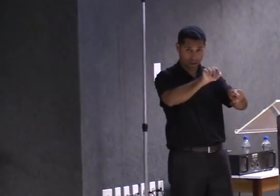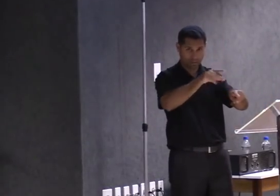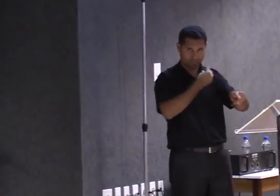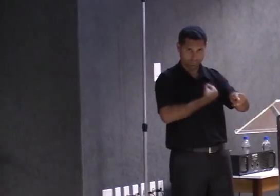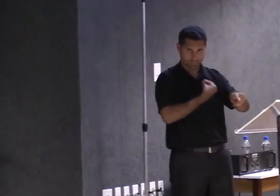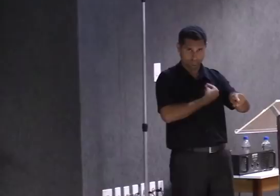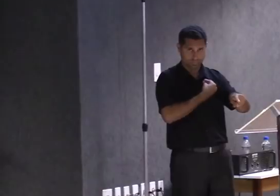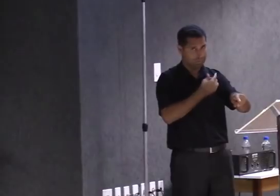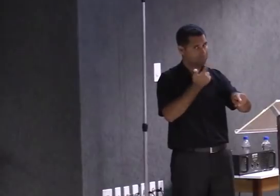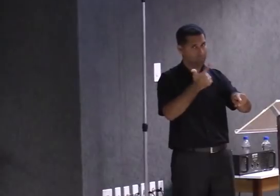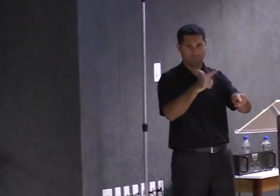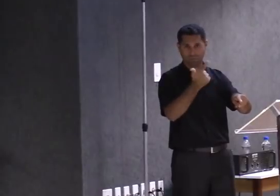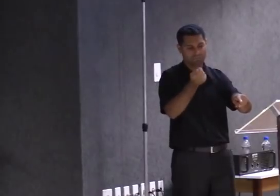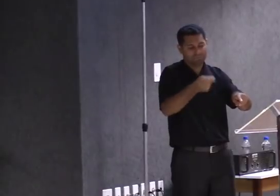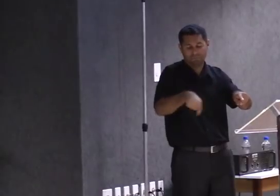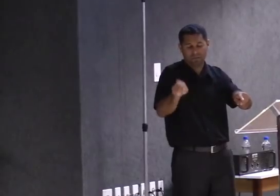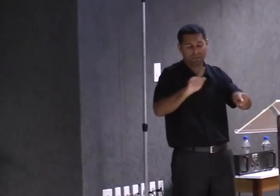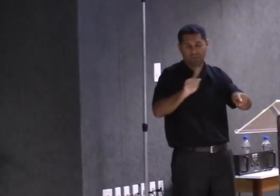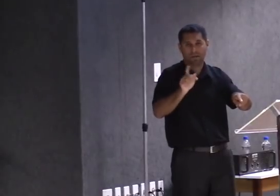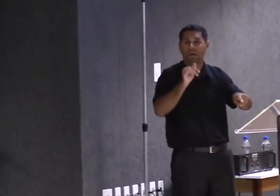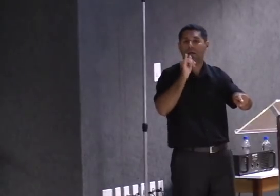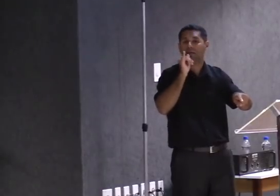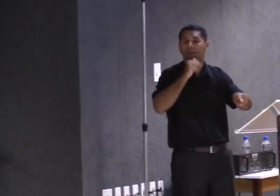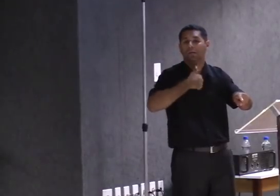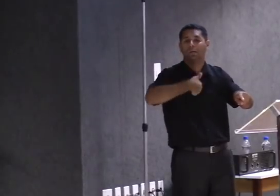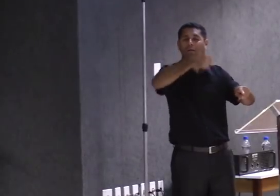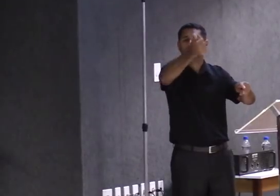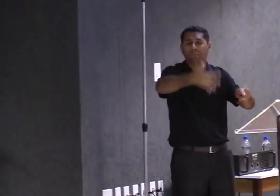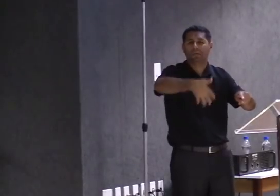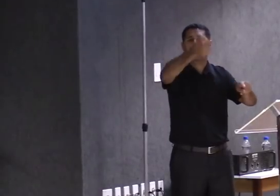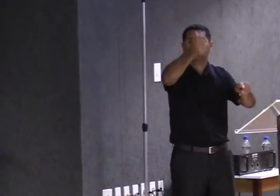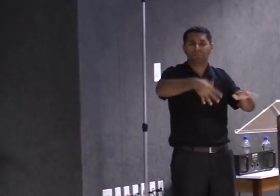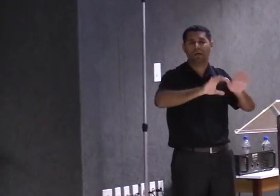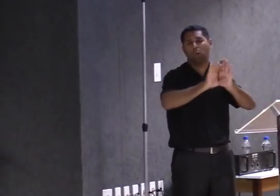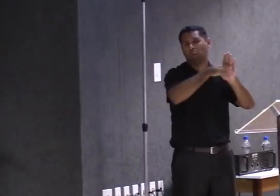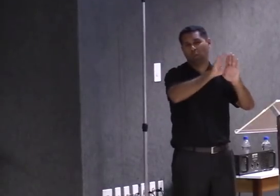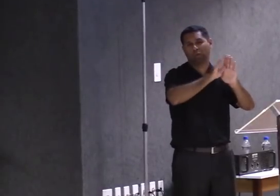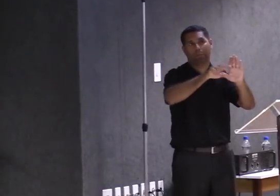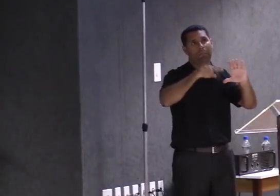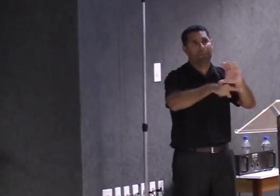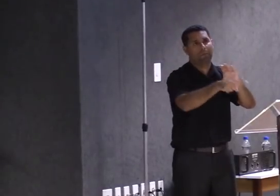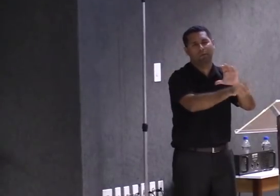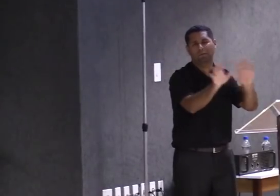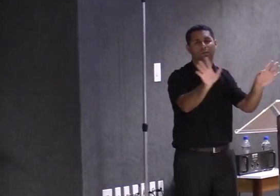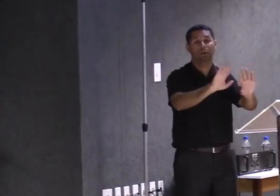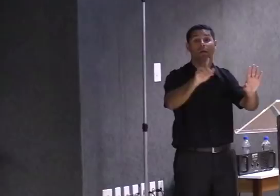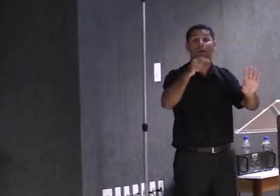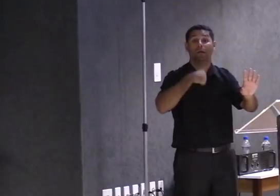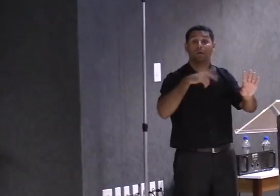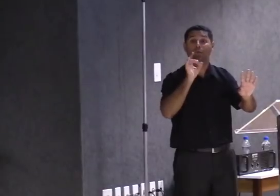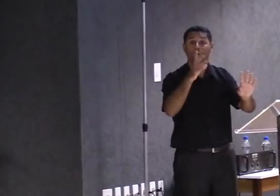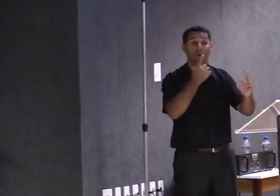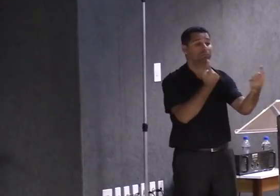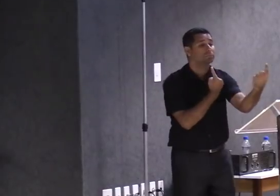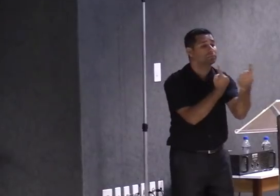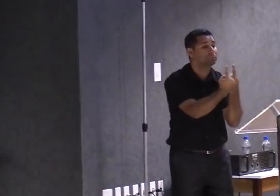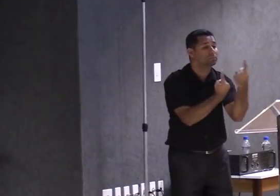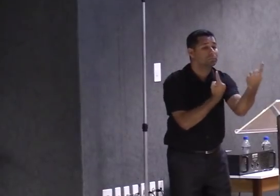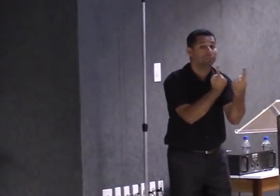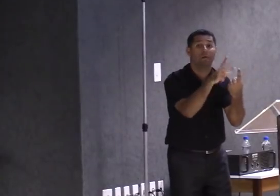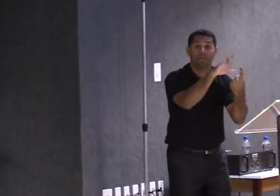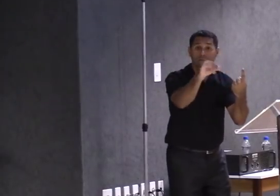nas aulas você não tem mais a necessidade de explicar conceitos, mas sim discutir com os alunos o